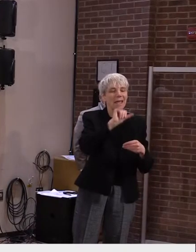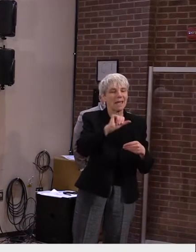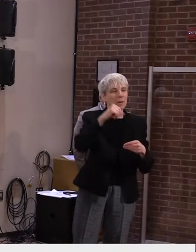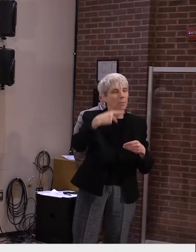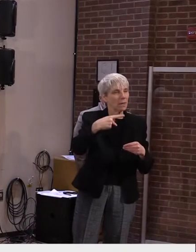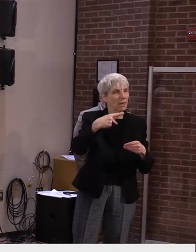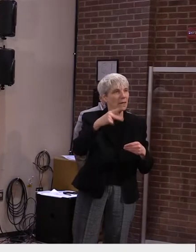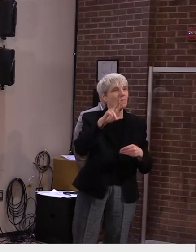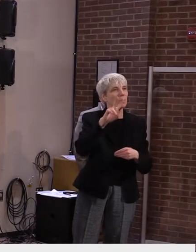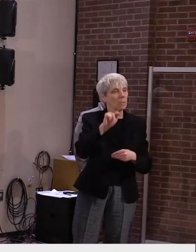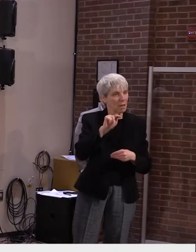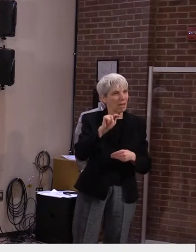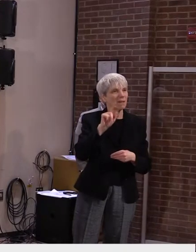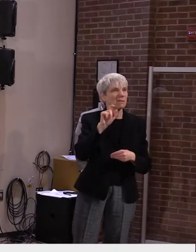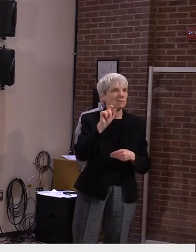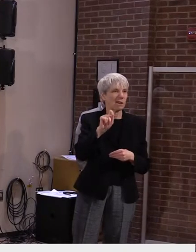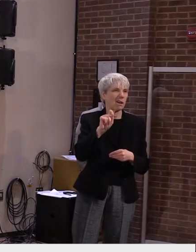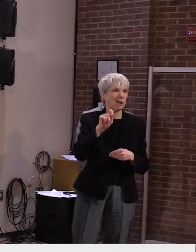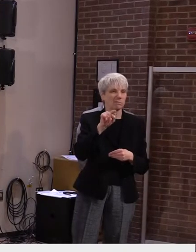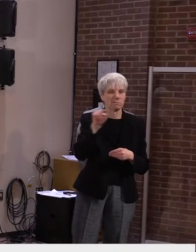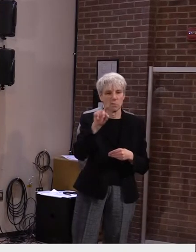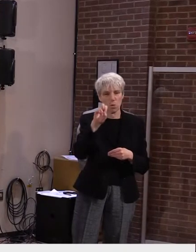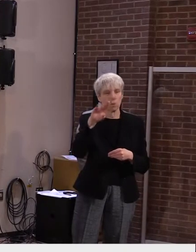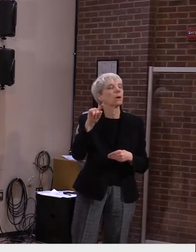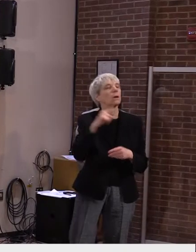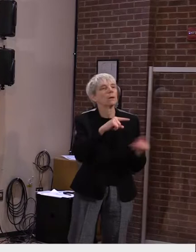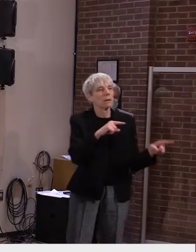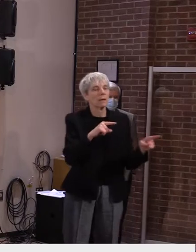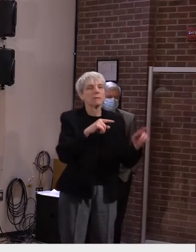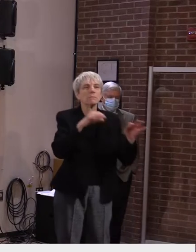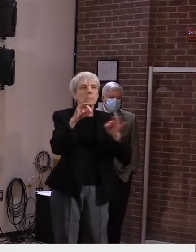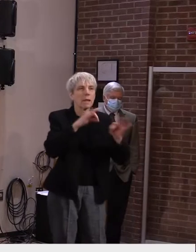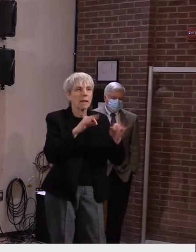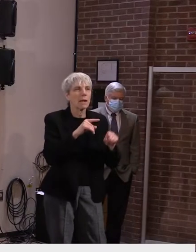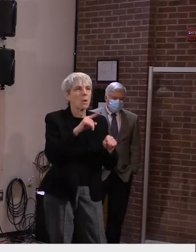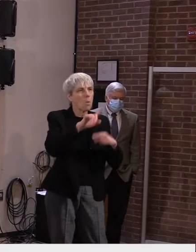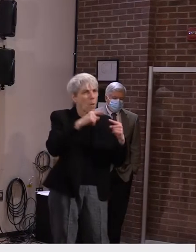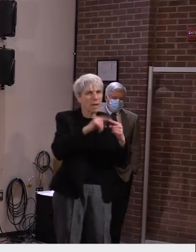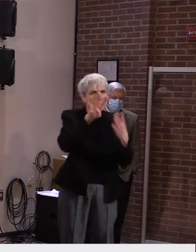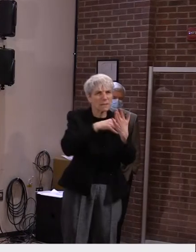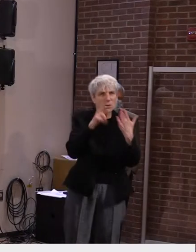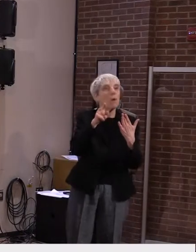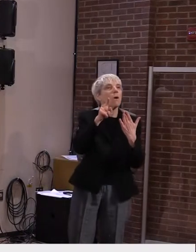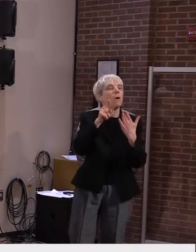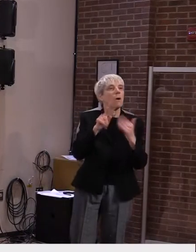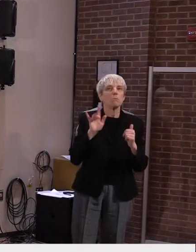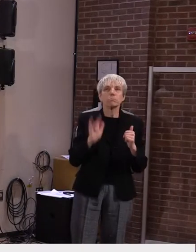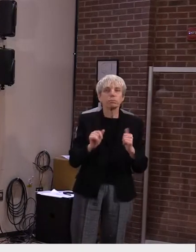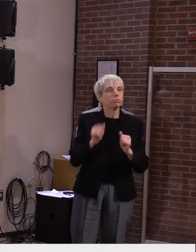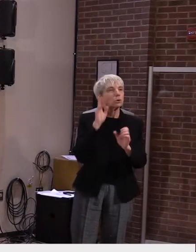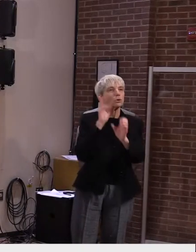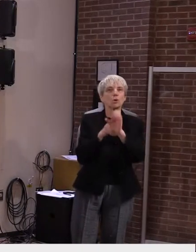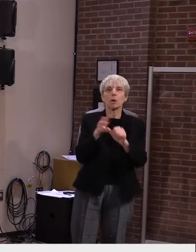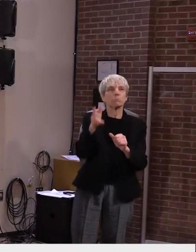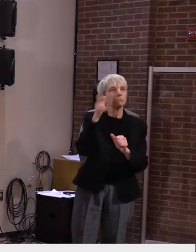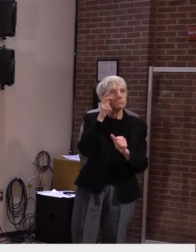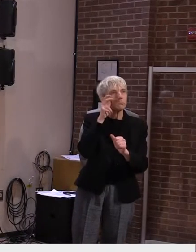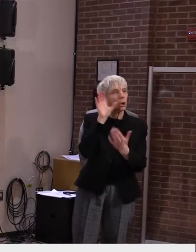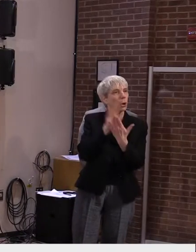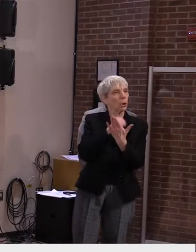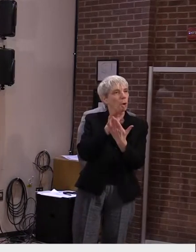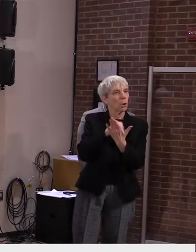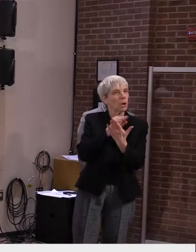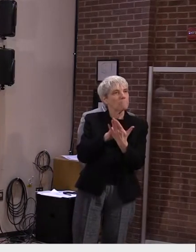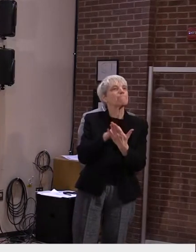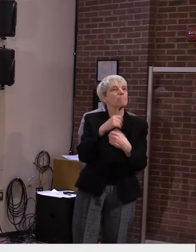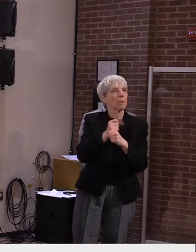website. Have your concerns and questions answered, and try to more rapidly make that decision. Because still, on a